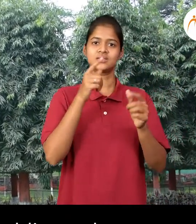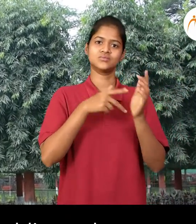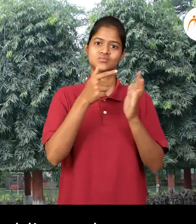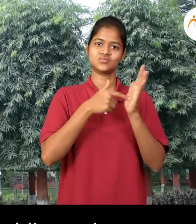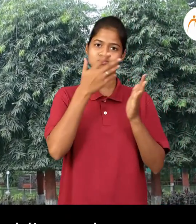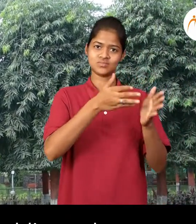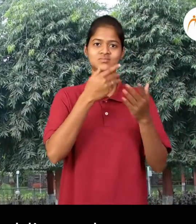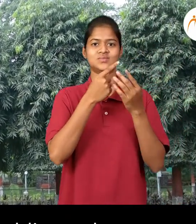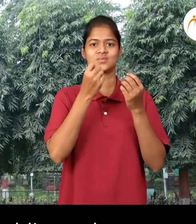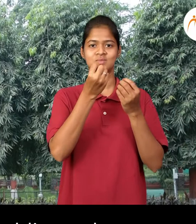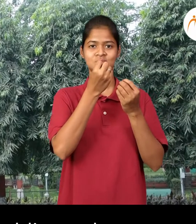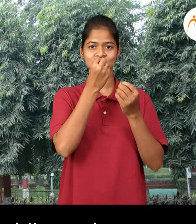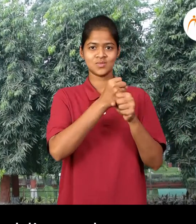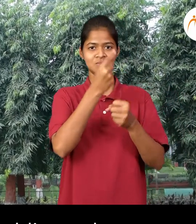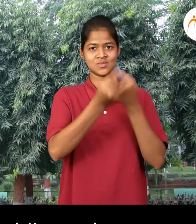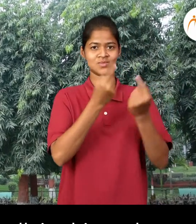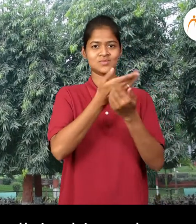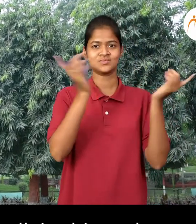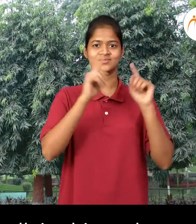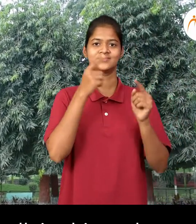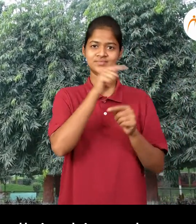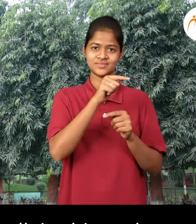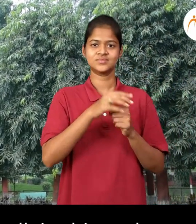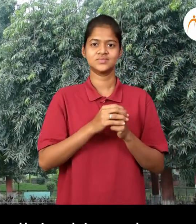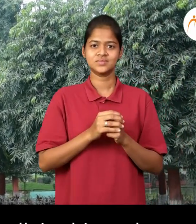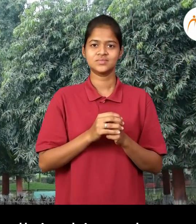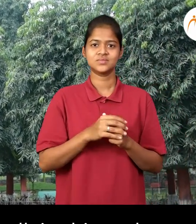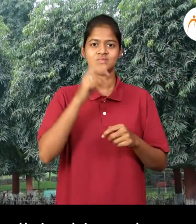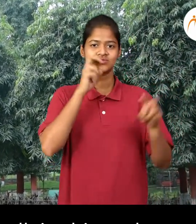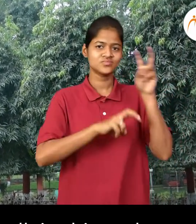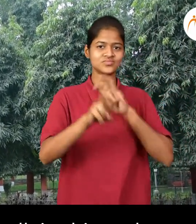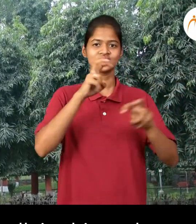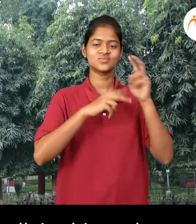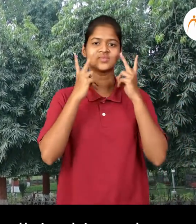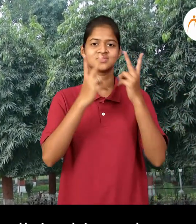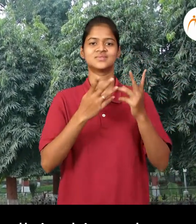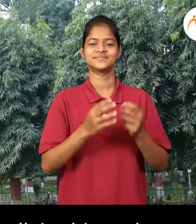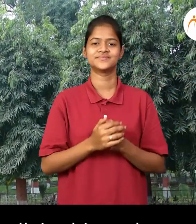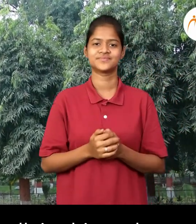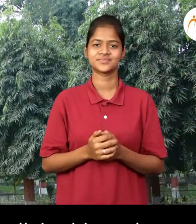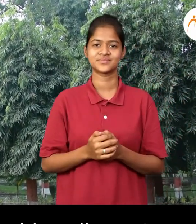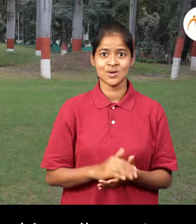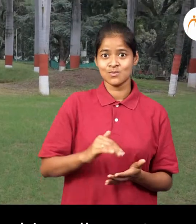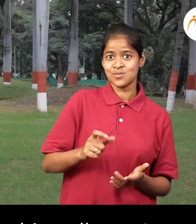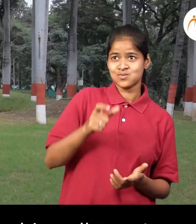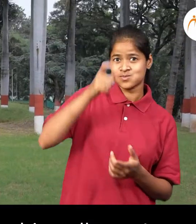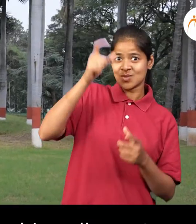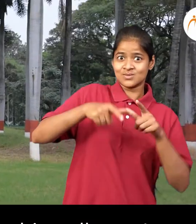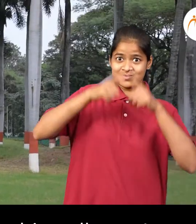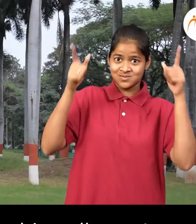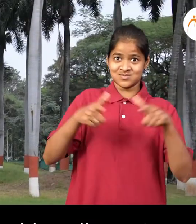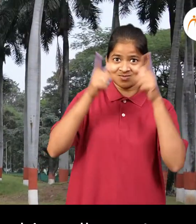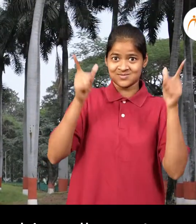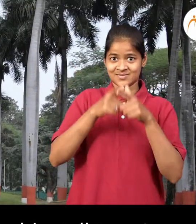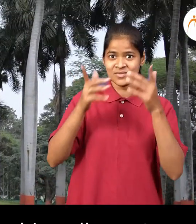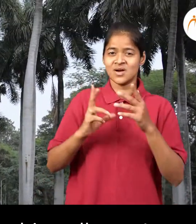park is a public garden so let us take a walk in this park there are so many